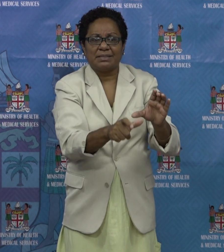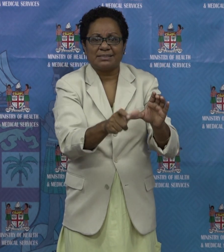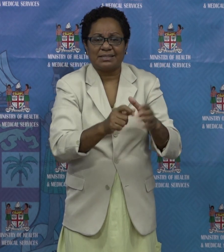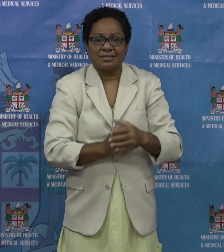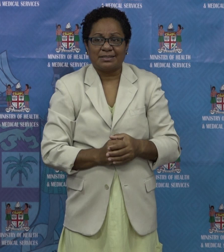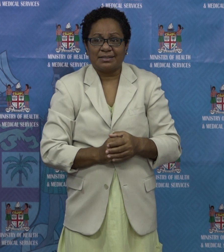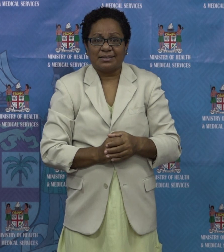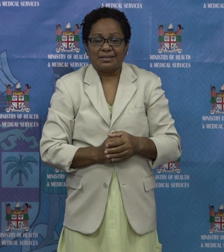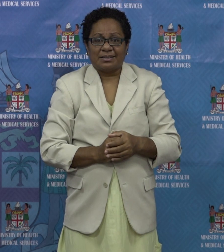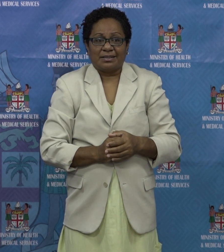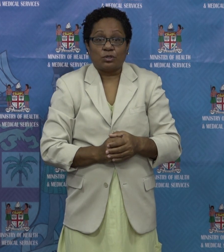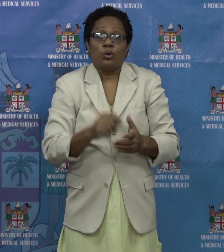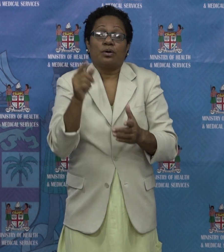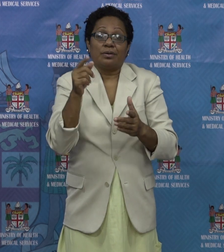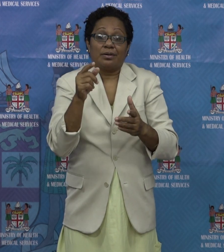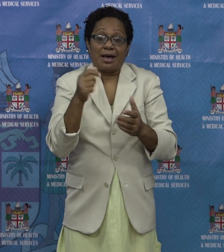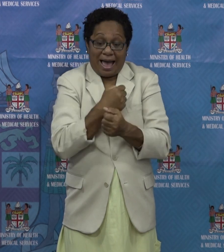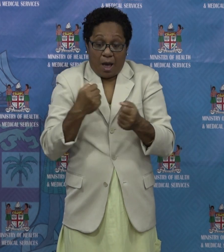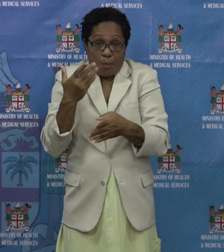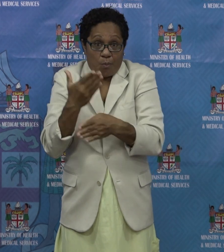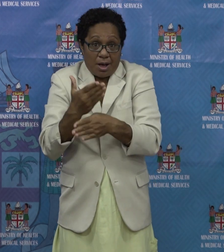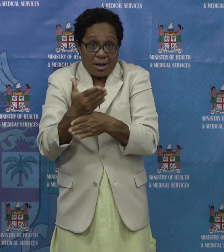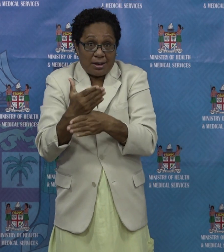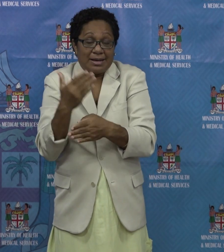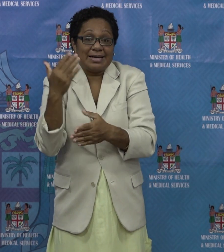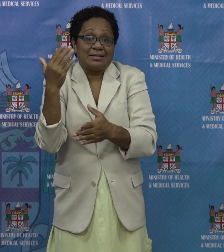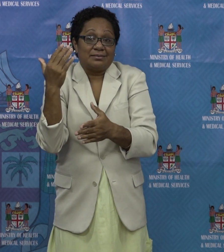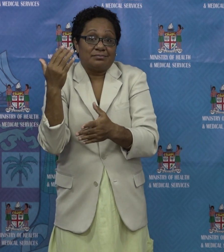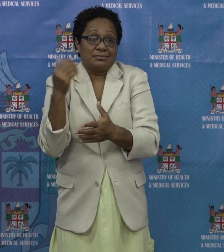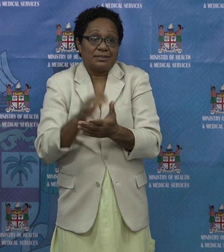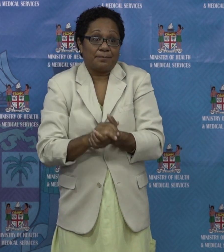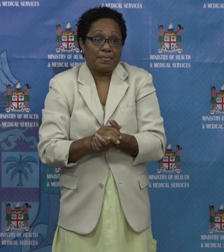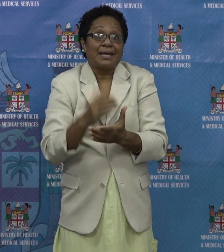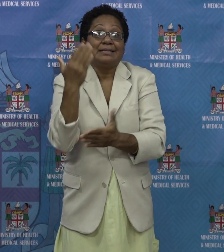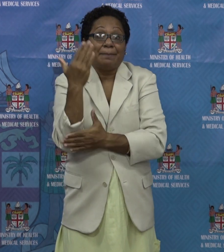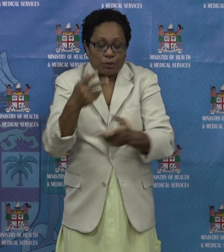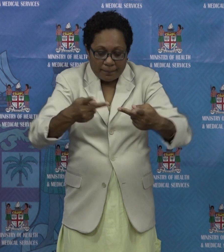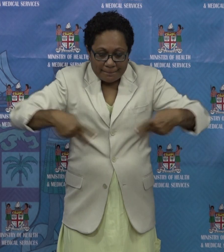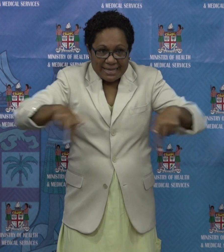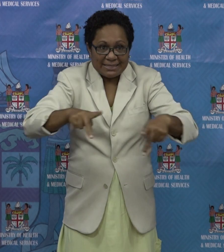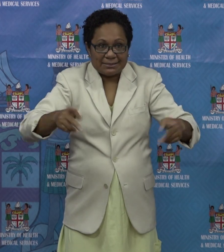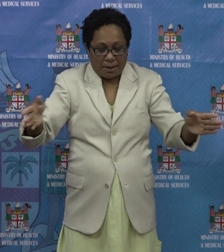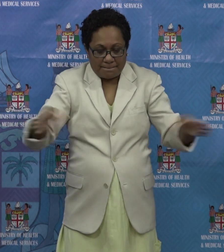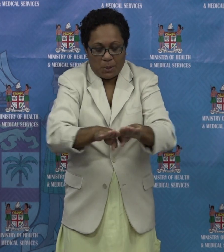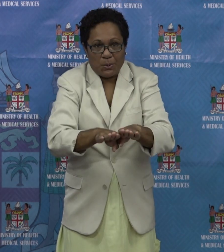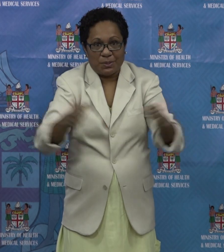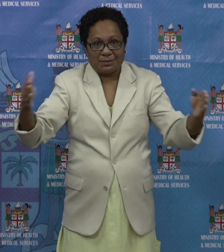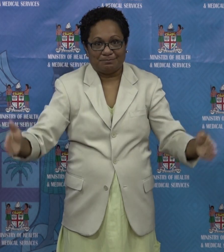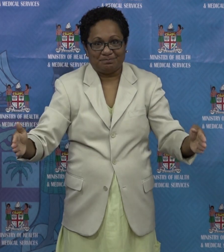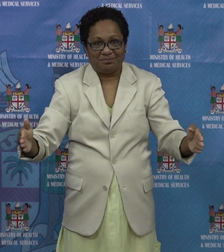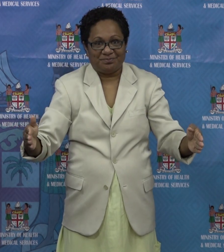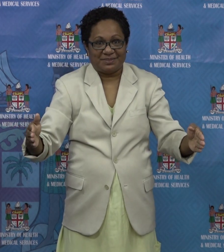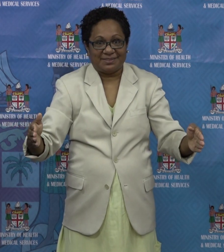the exercise is dictated by the landmass that we are locking down, and that's